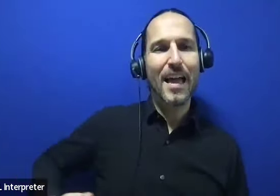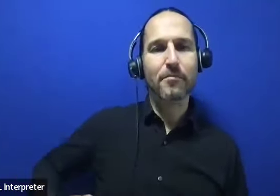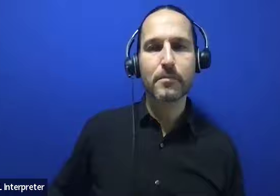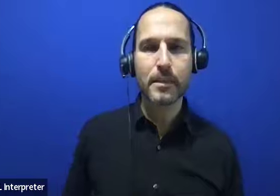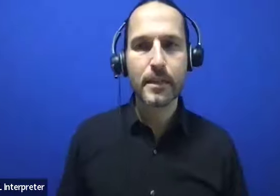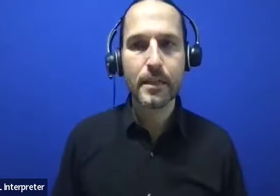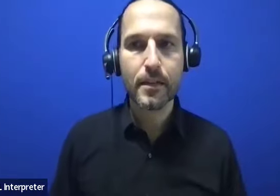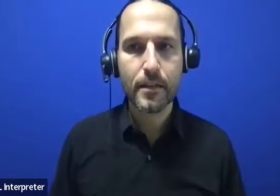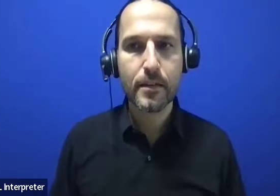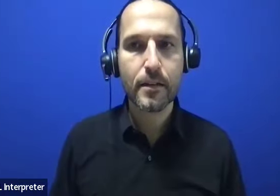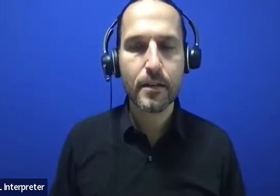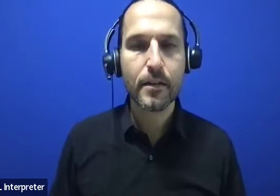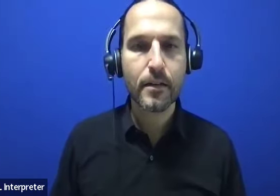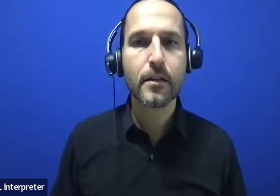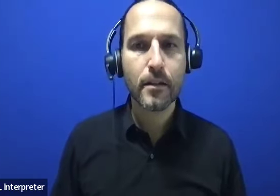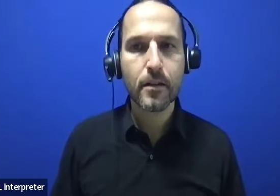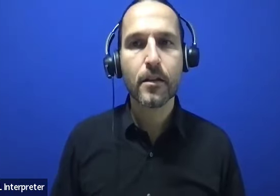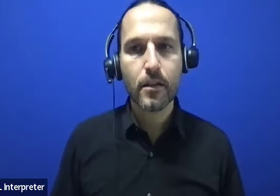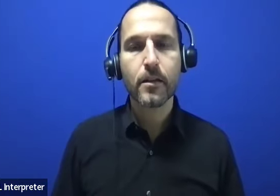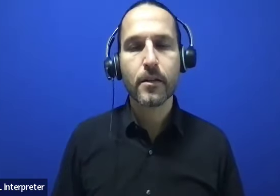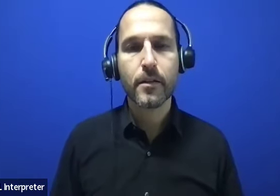outside right into the stomach, and you're fed by a tube.